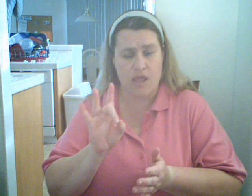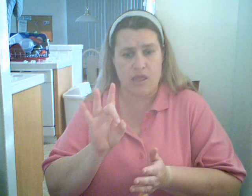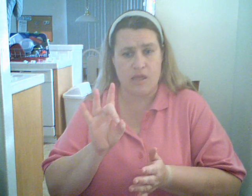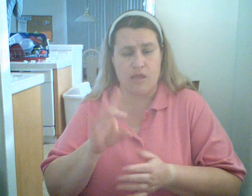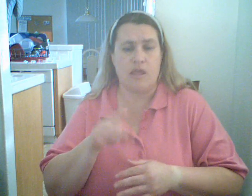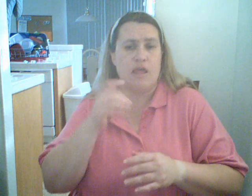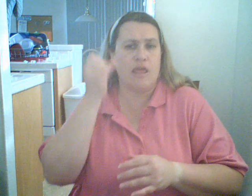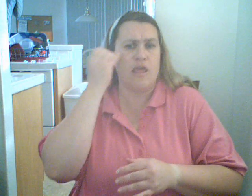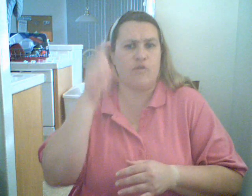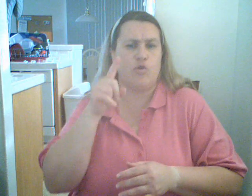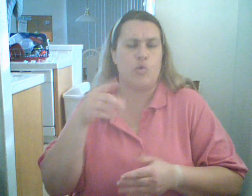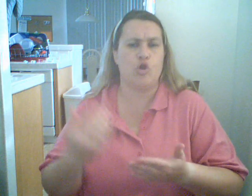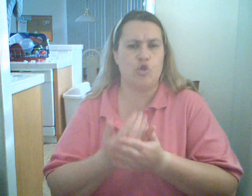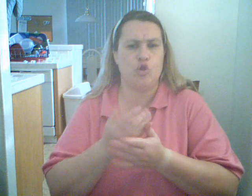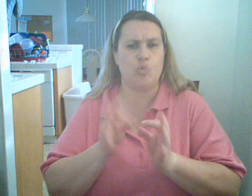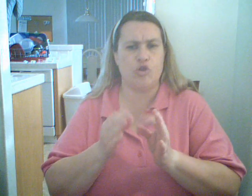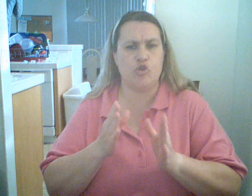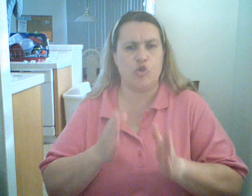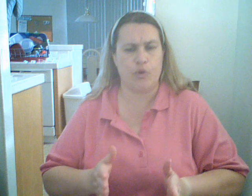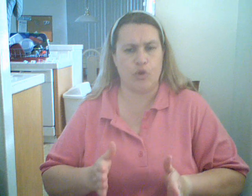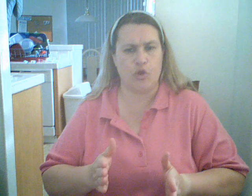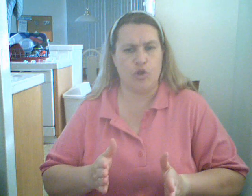to be taking to achieve your certification.